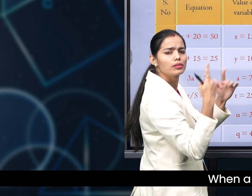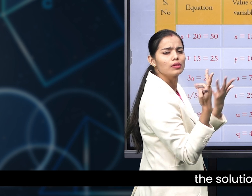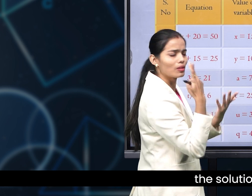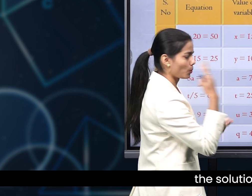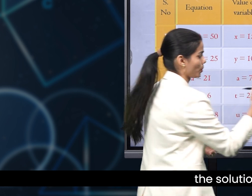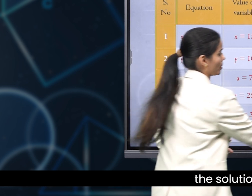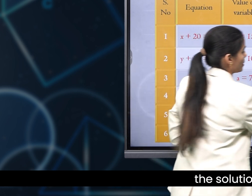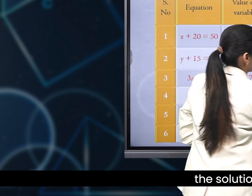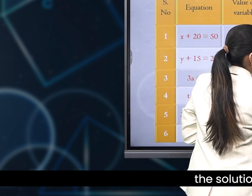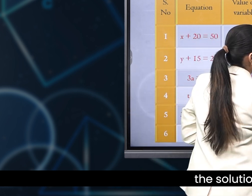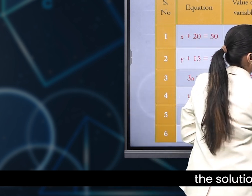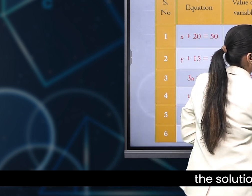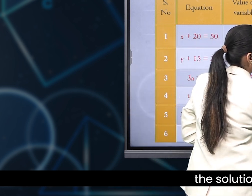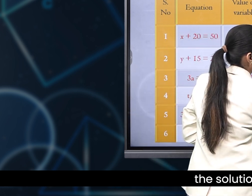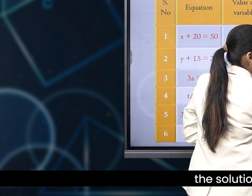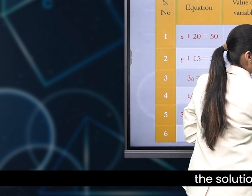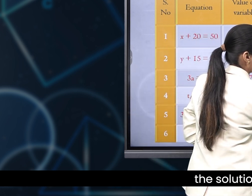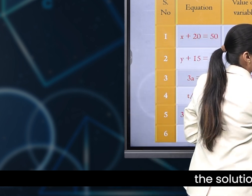the solution is 21